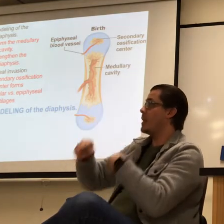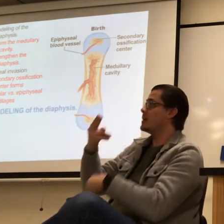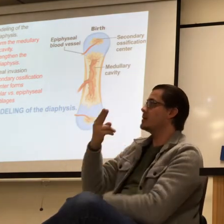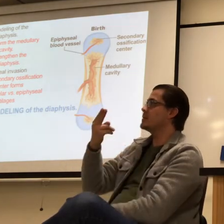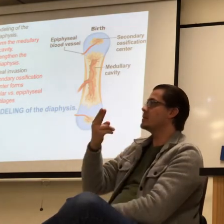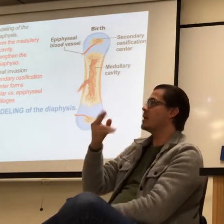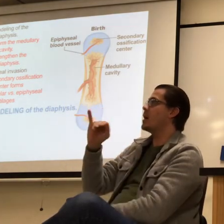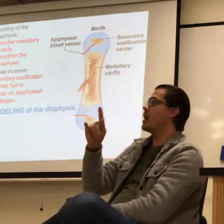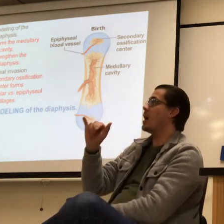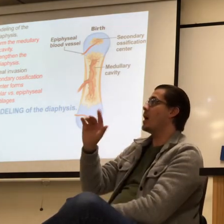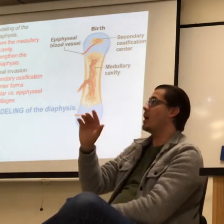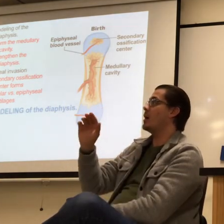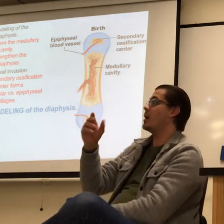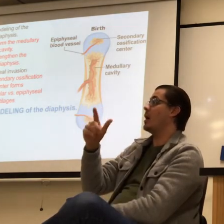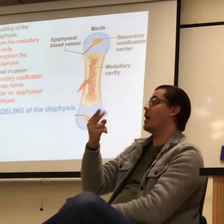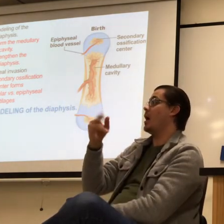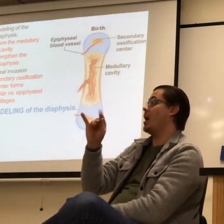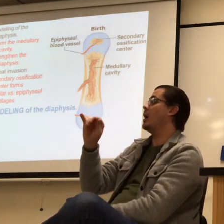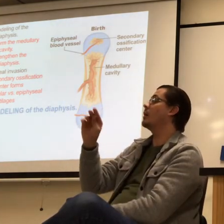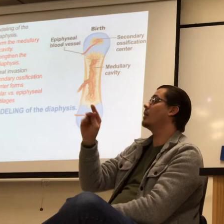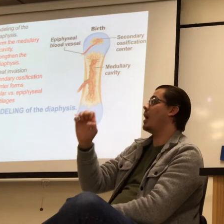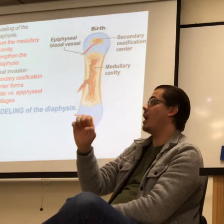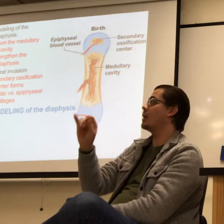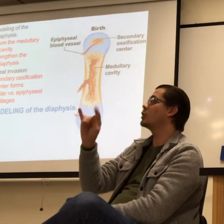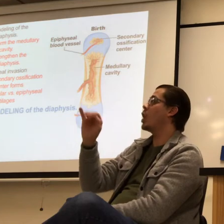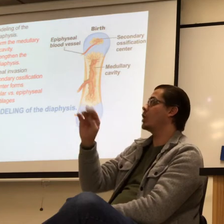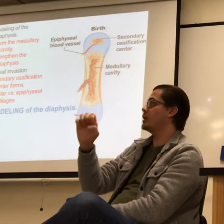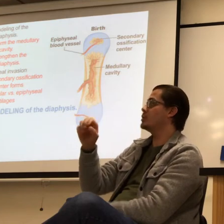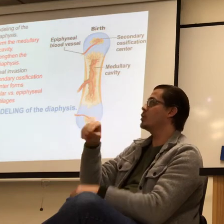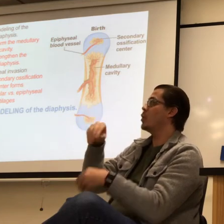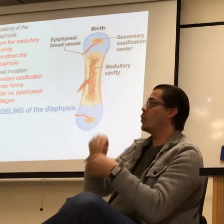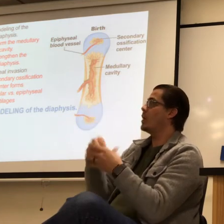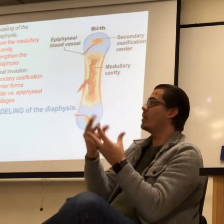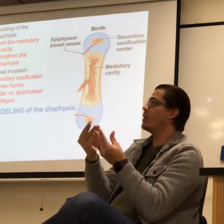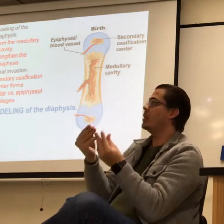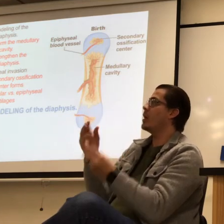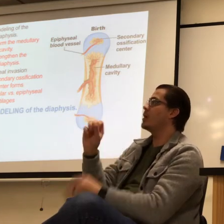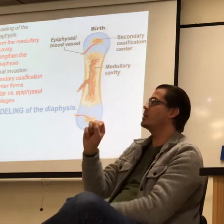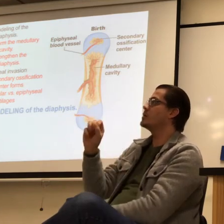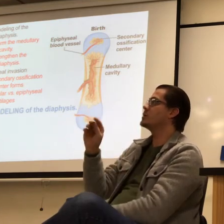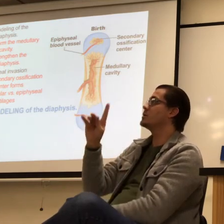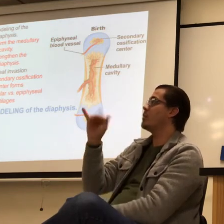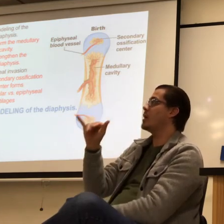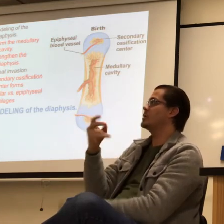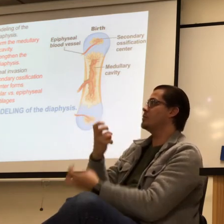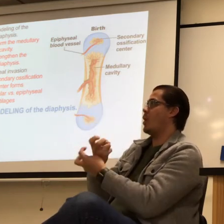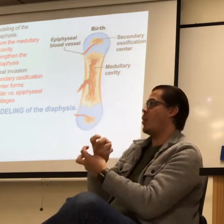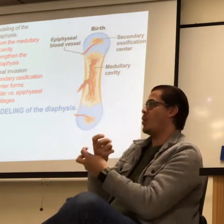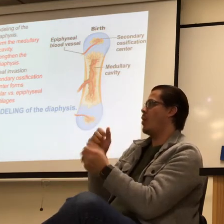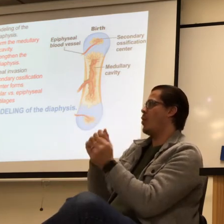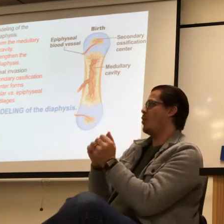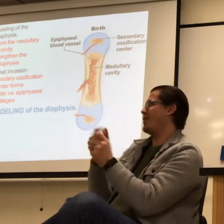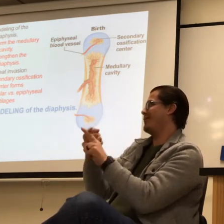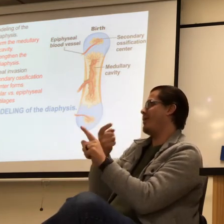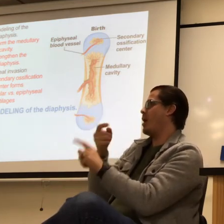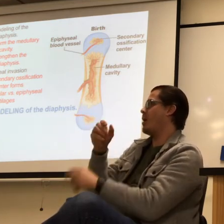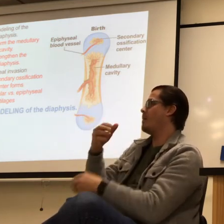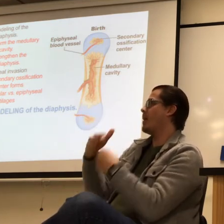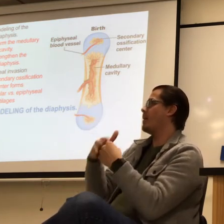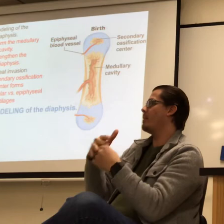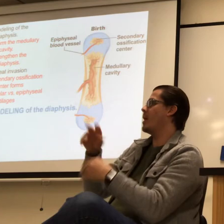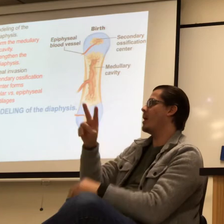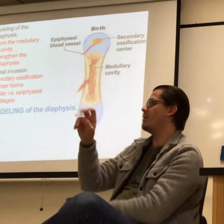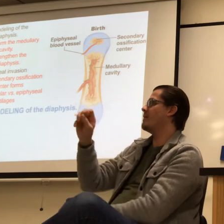hyaline cartilage with spongy bone. So epiphyseal invasion by blood vessels.